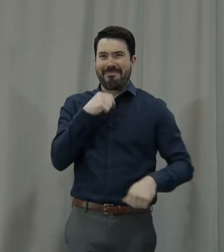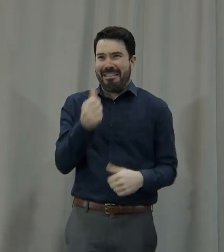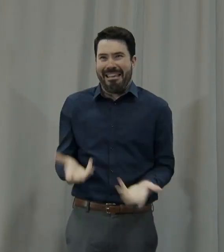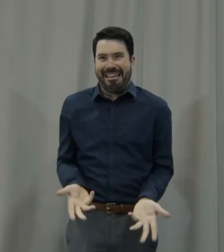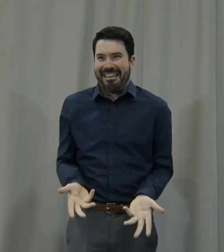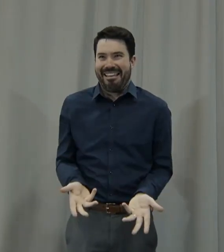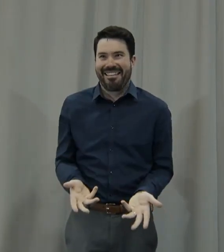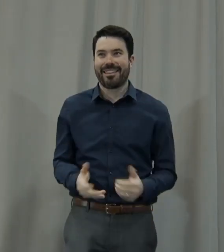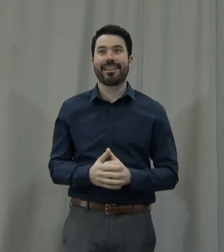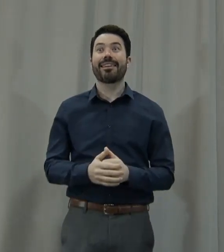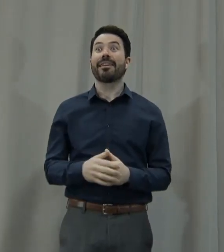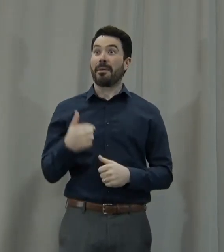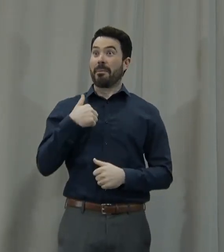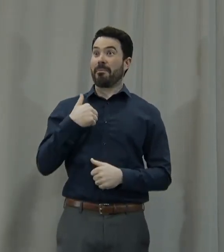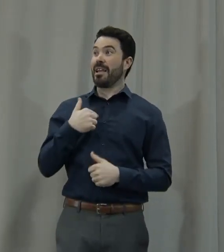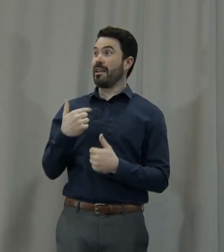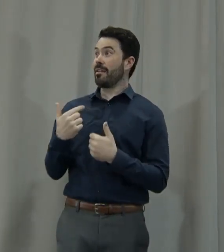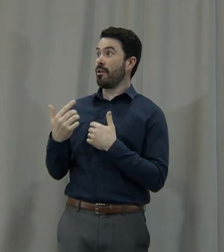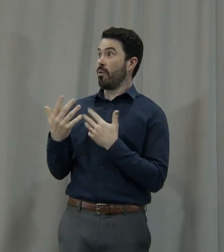honored to be asked to be here,